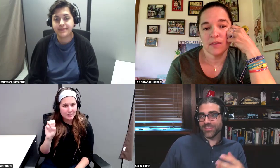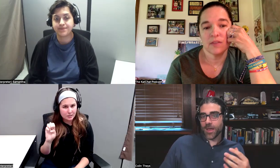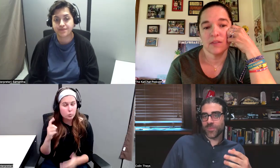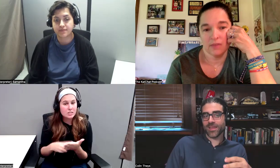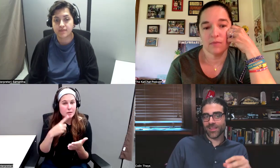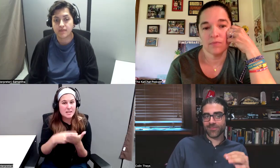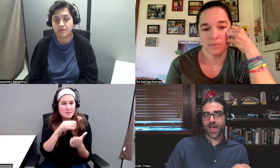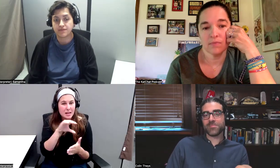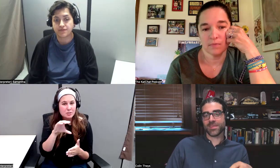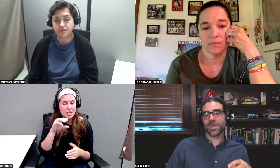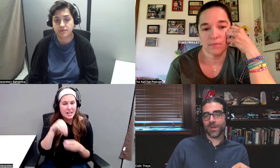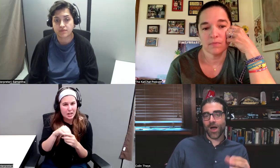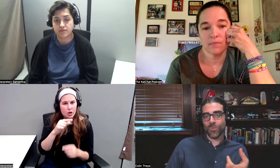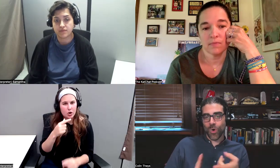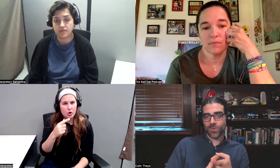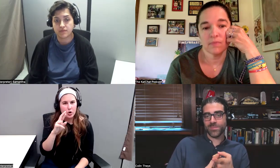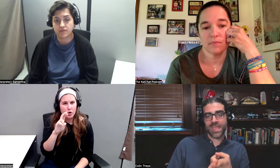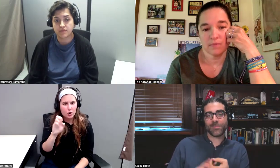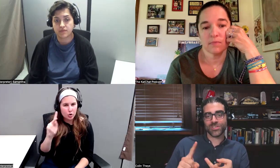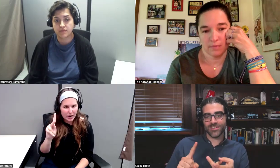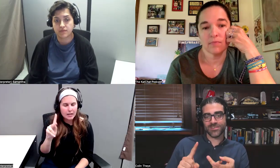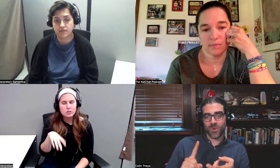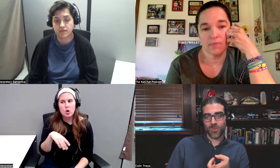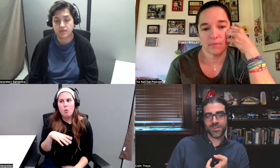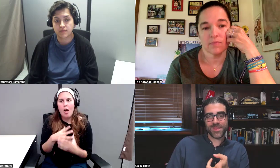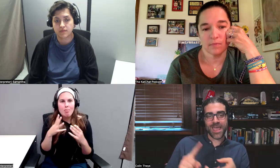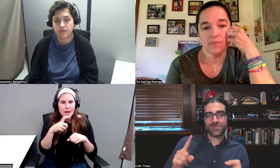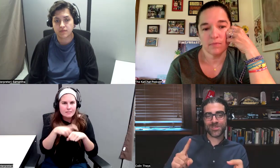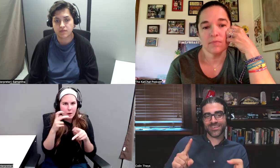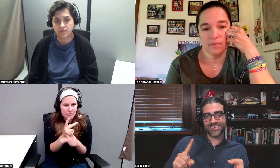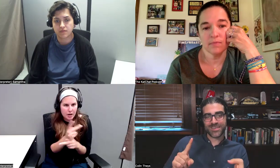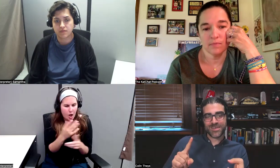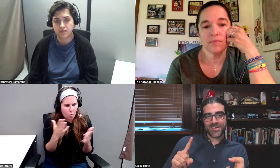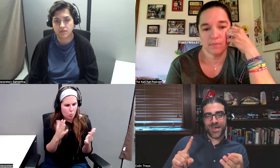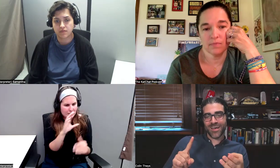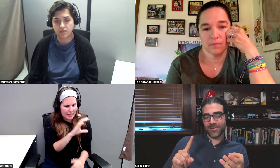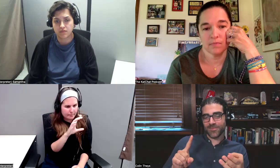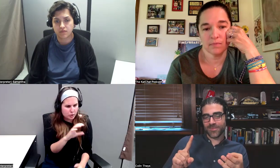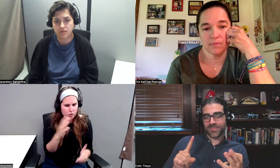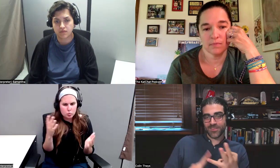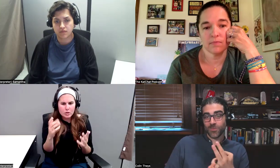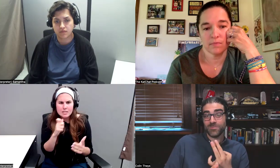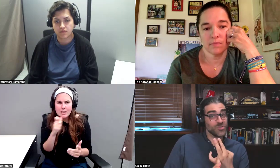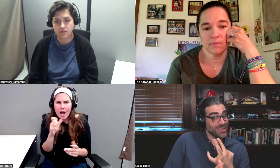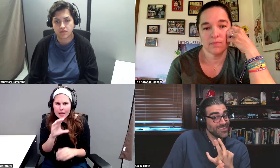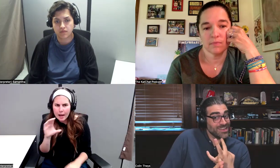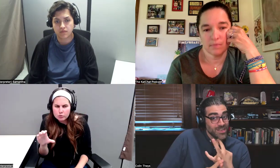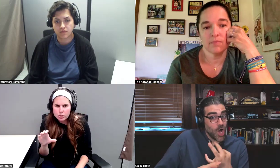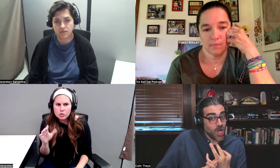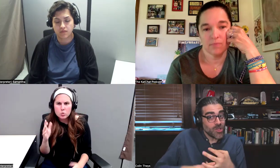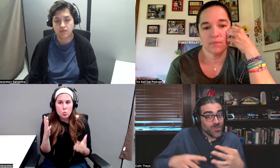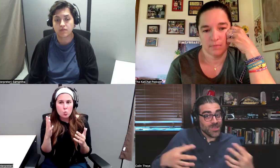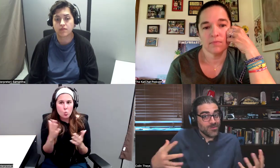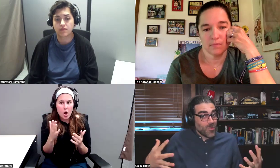then we ended up spending a lot of time thinking about what would be captioned, what wouldn't be captioned, things that wouldn't be translated